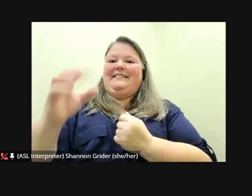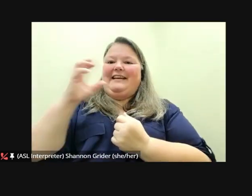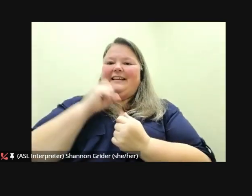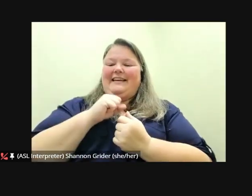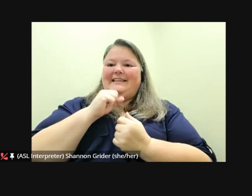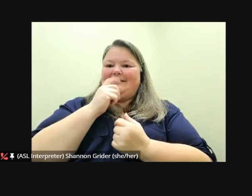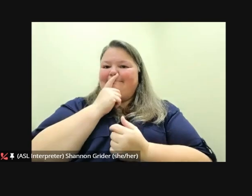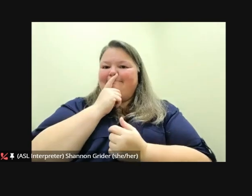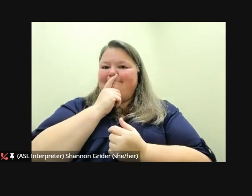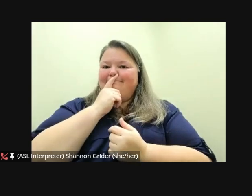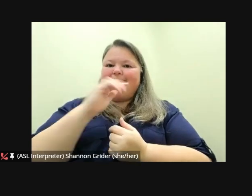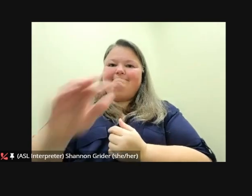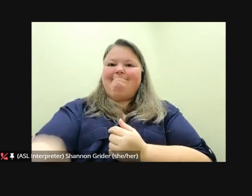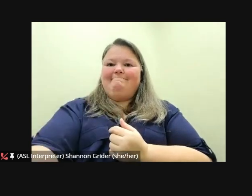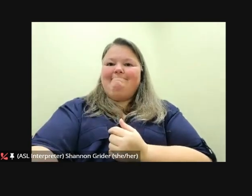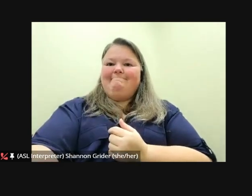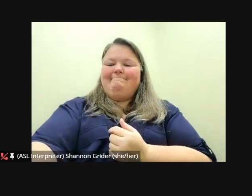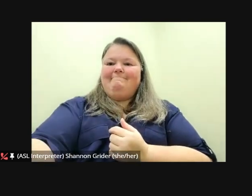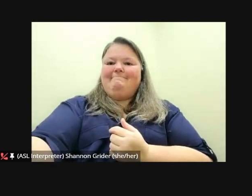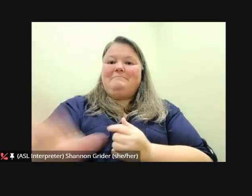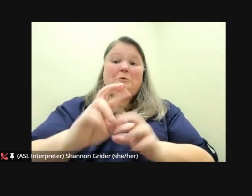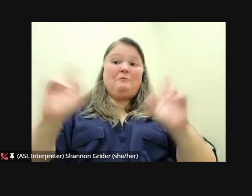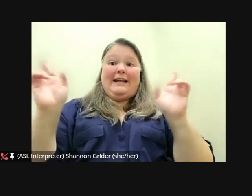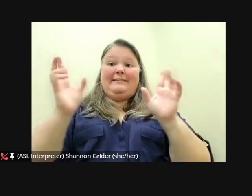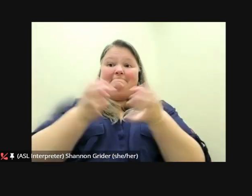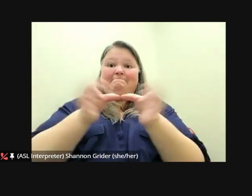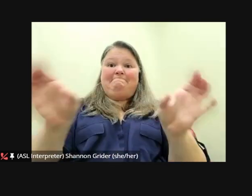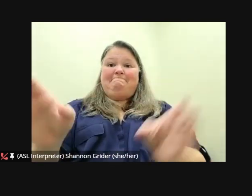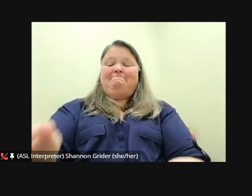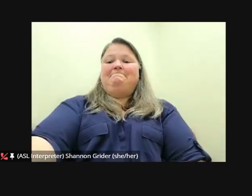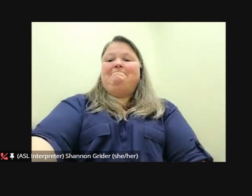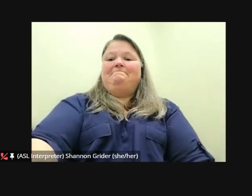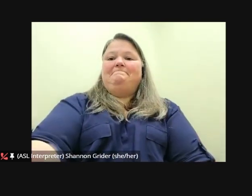see here. I guess we're ready to go.